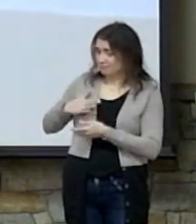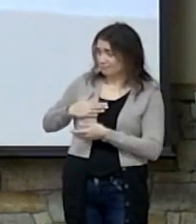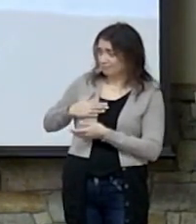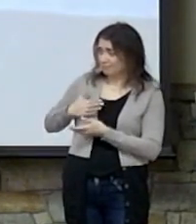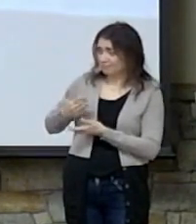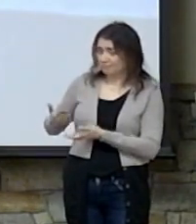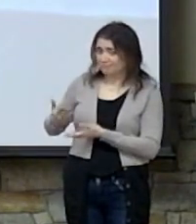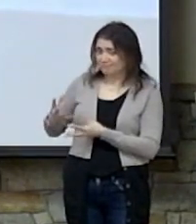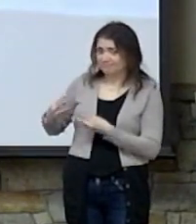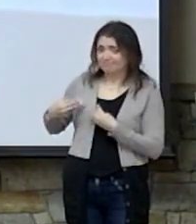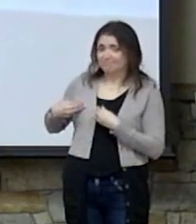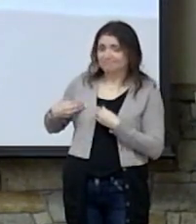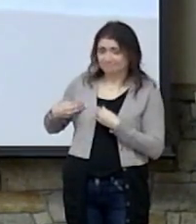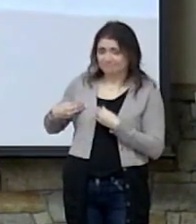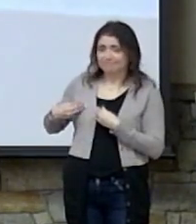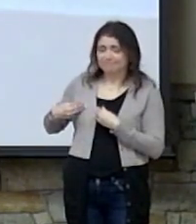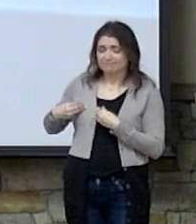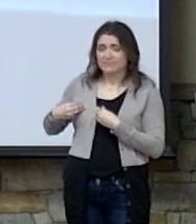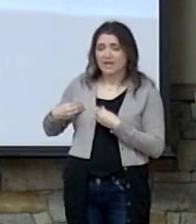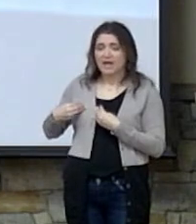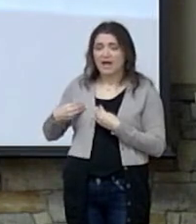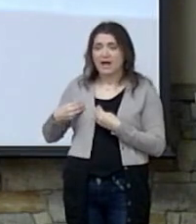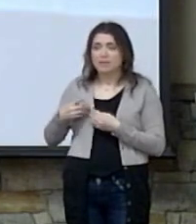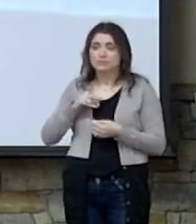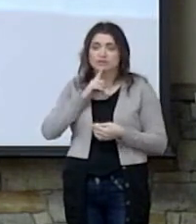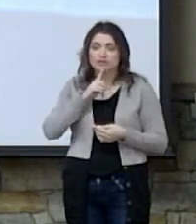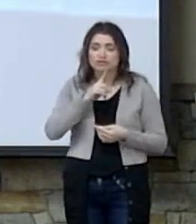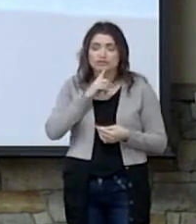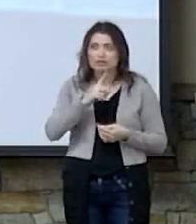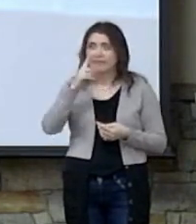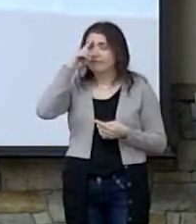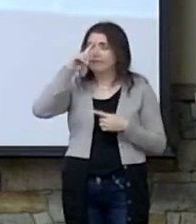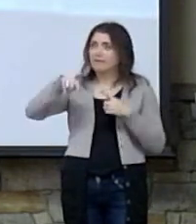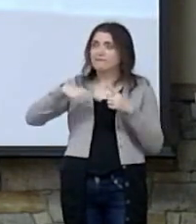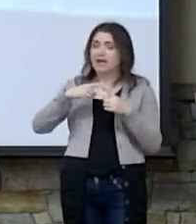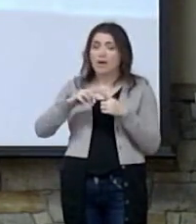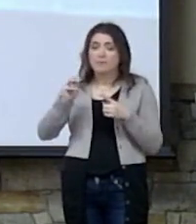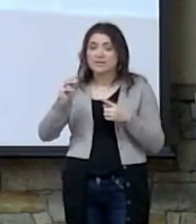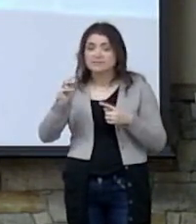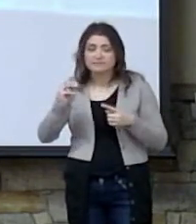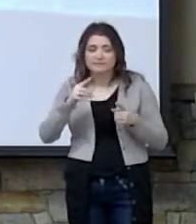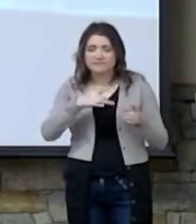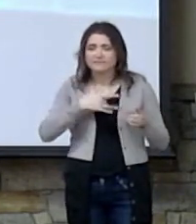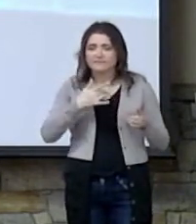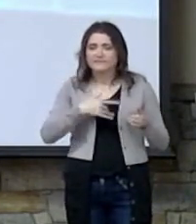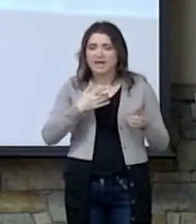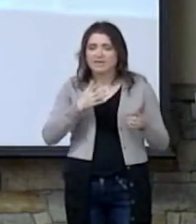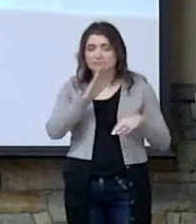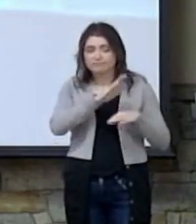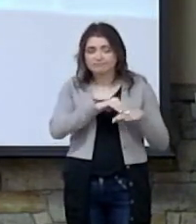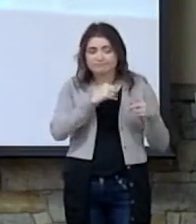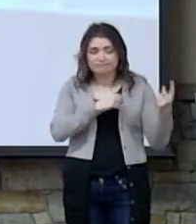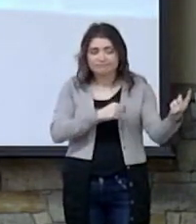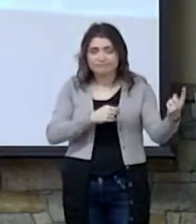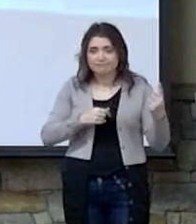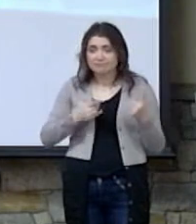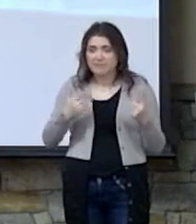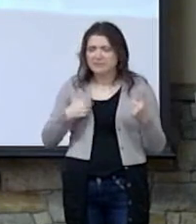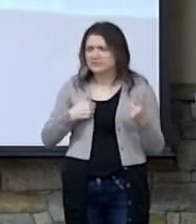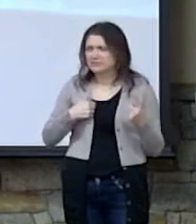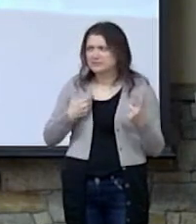Mephibosheth might have felt as he was summoned to the palace. There might have been a part of him that said, I don't know that I want to go do